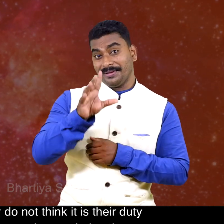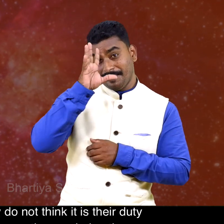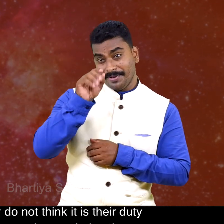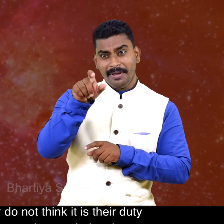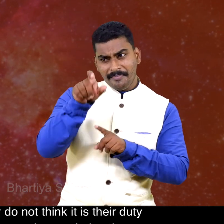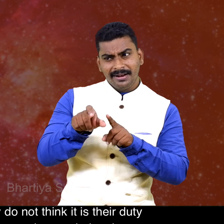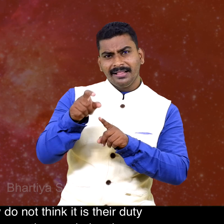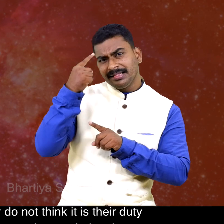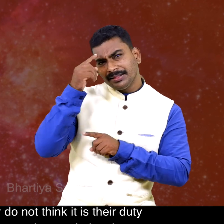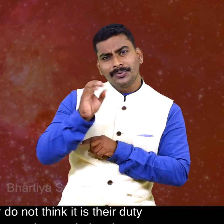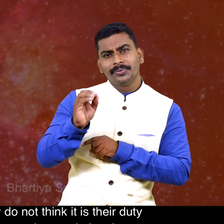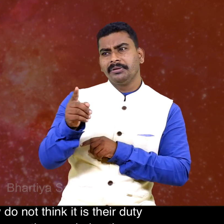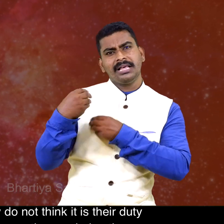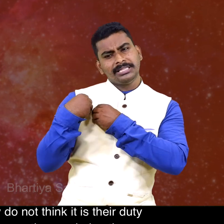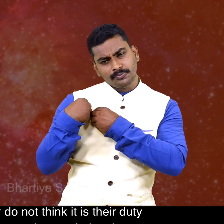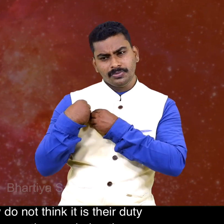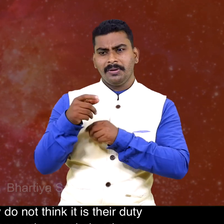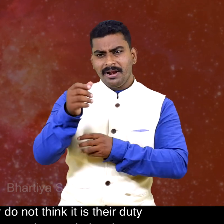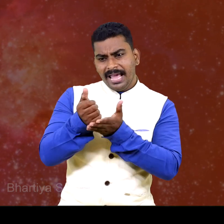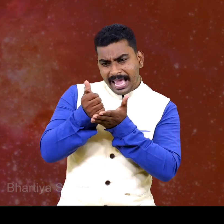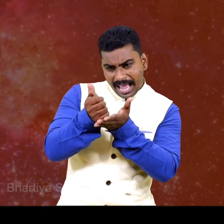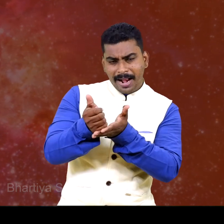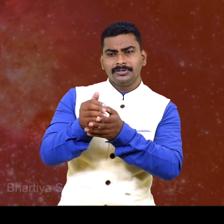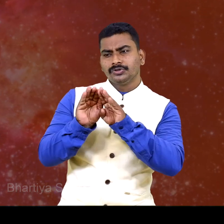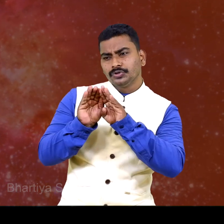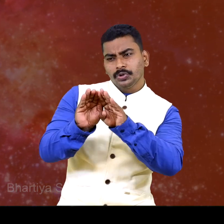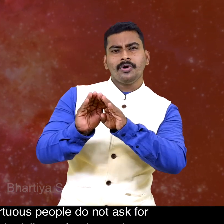serve others or help others. But